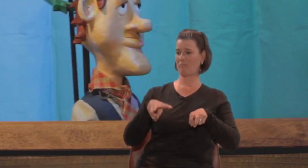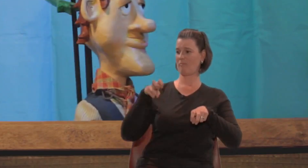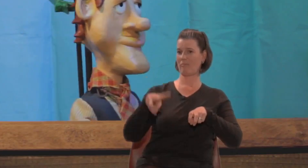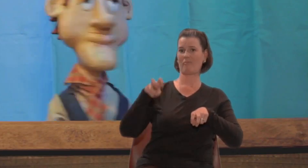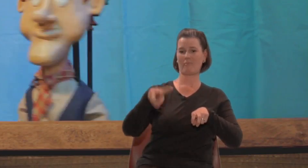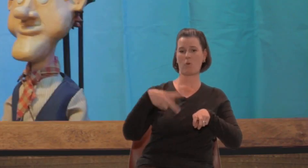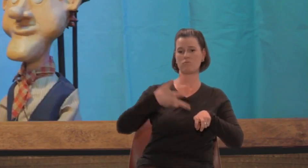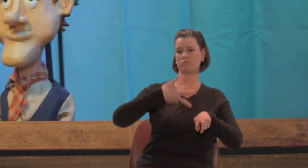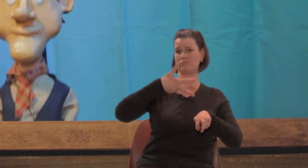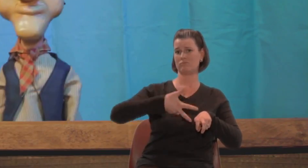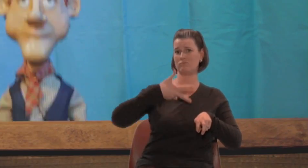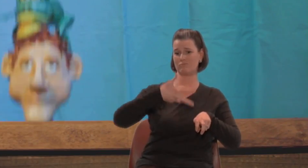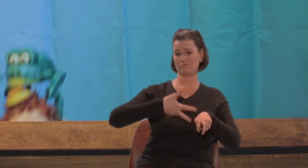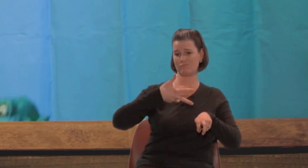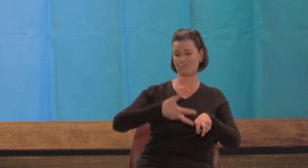by.